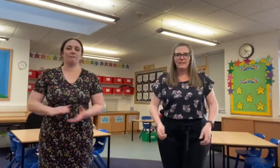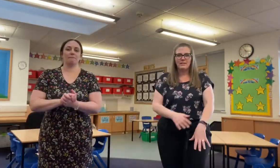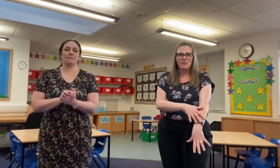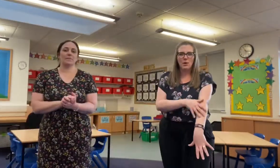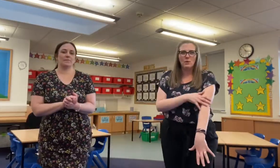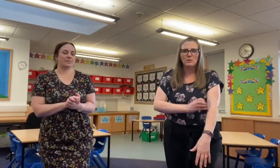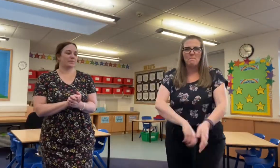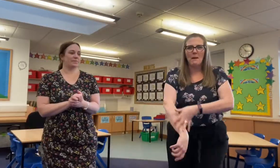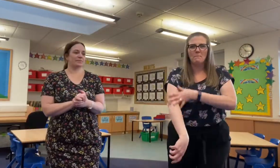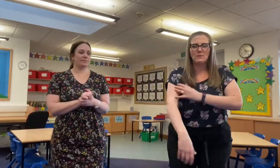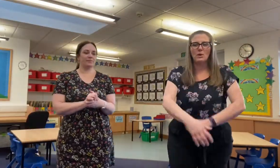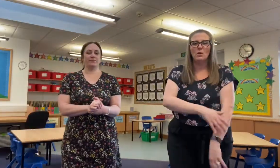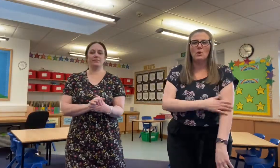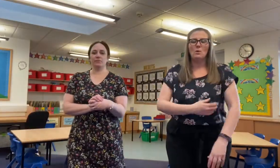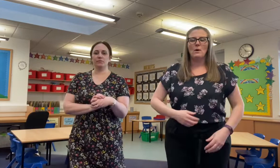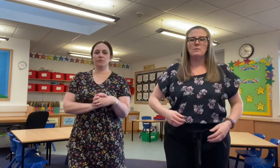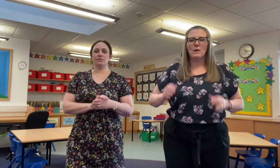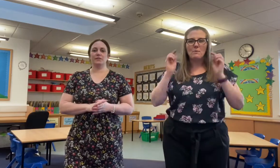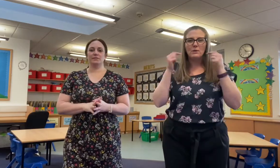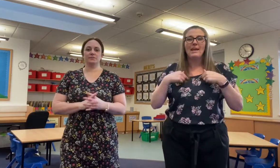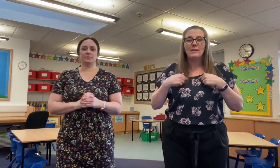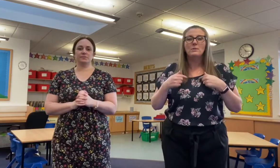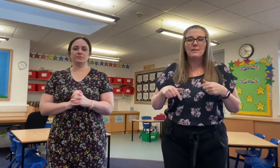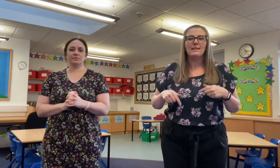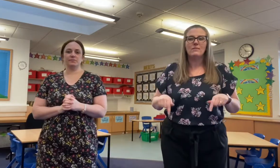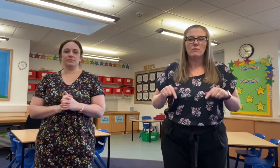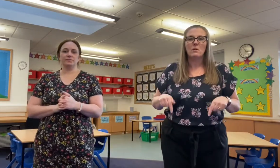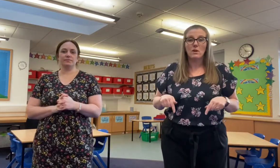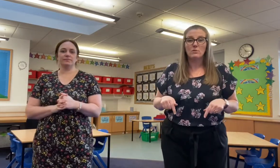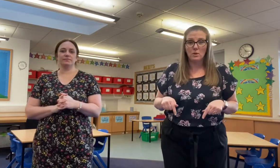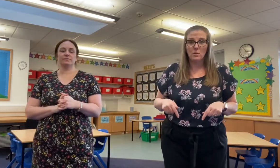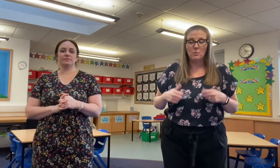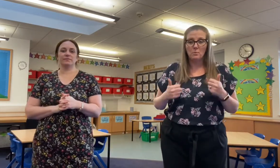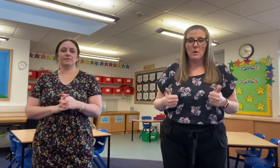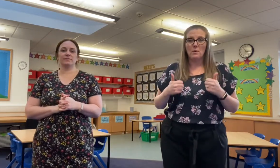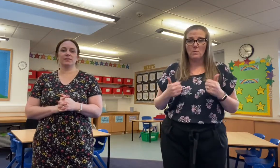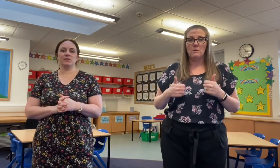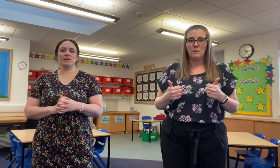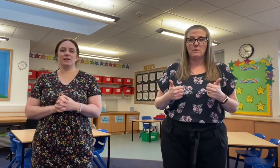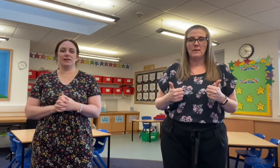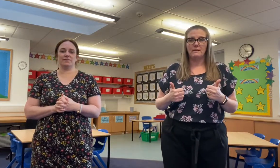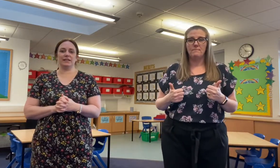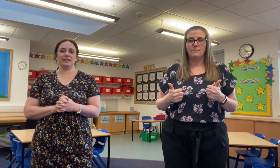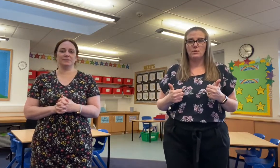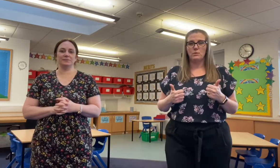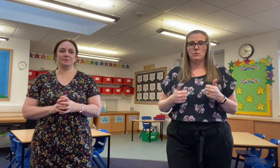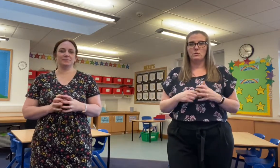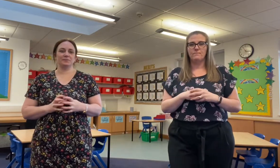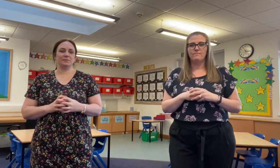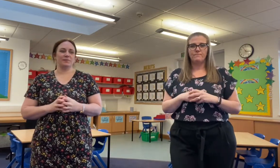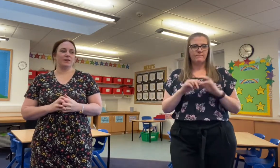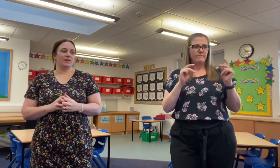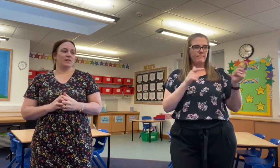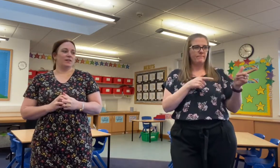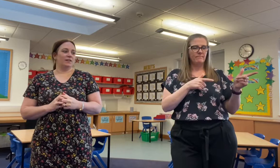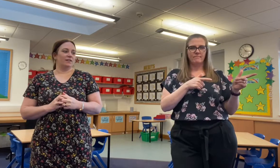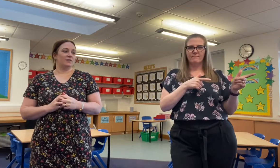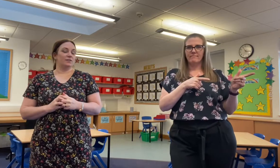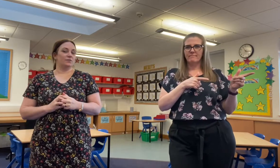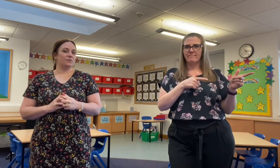this. Goosebumps galore. Well done. We could hear you singing from class two. Well, well, well done. Lovely. Good, good. So to